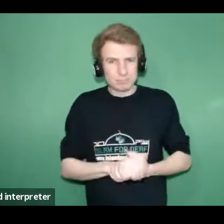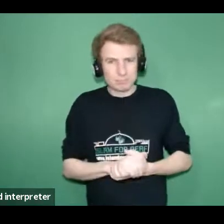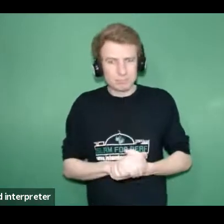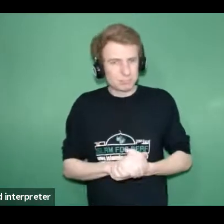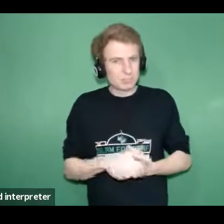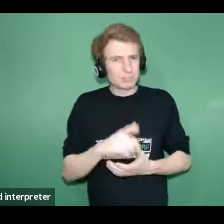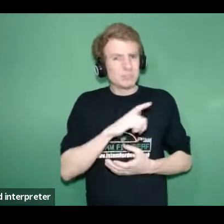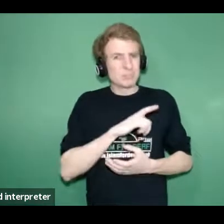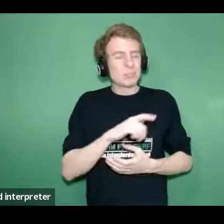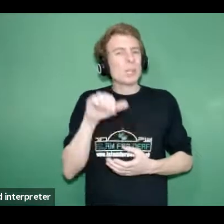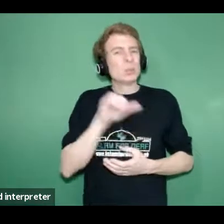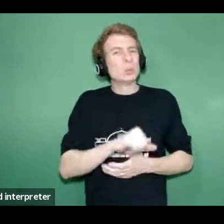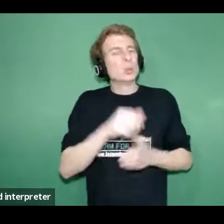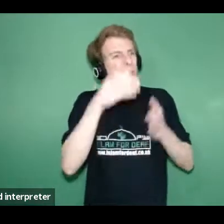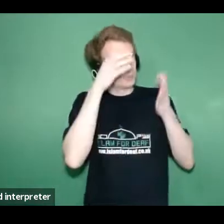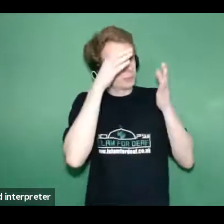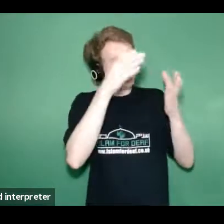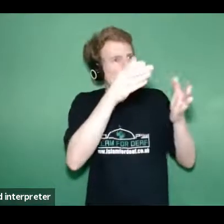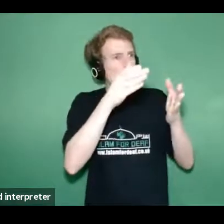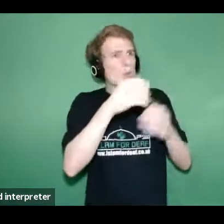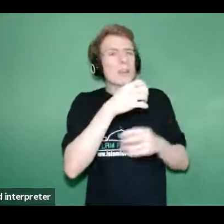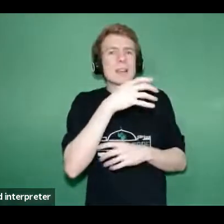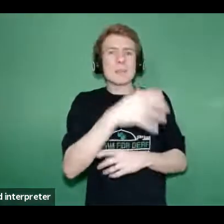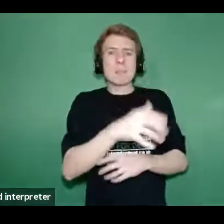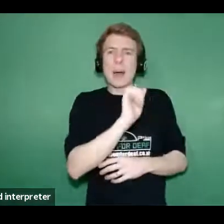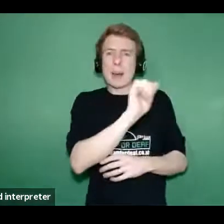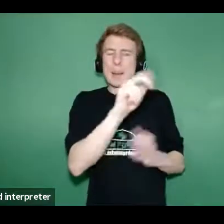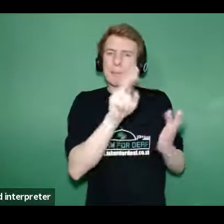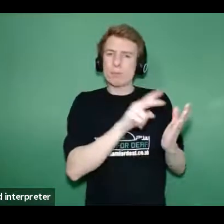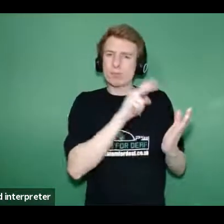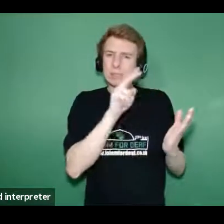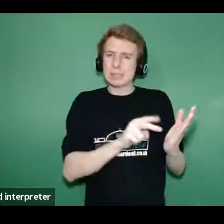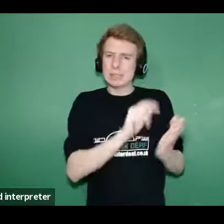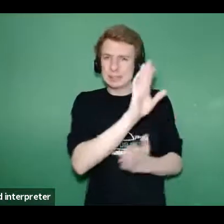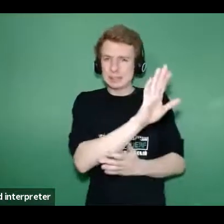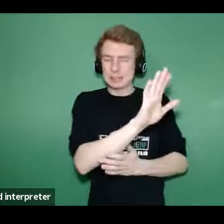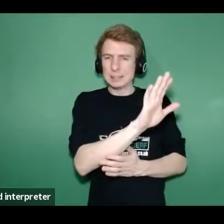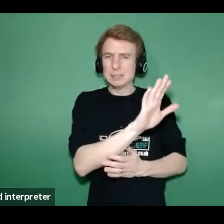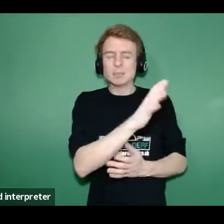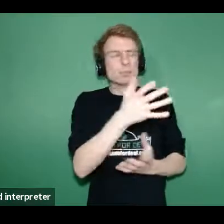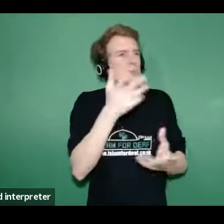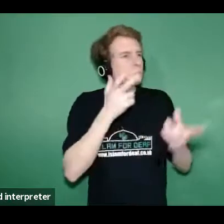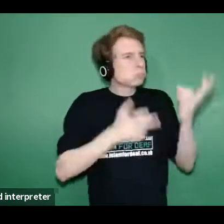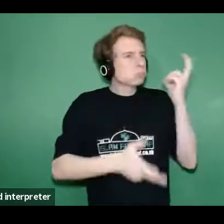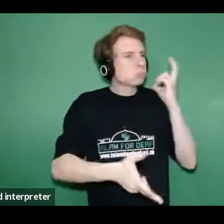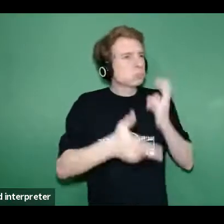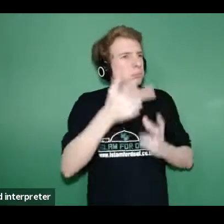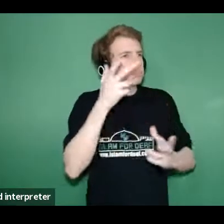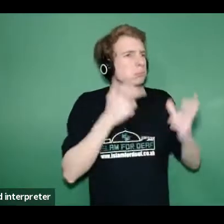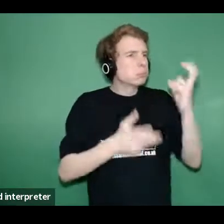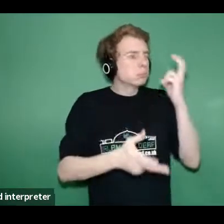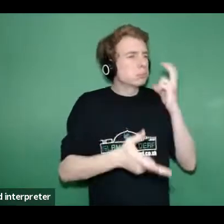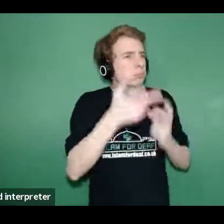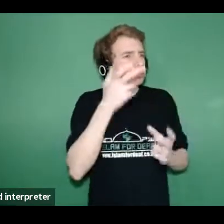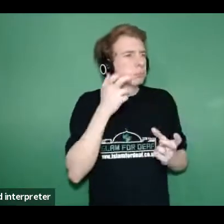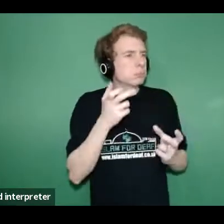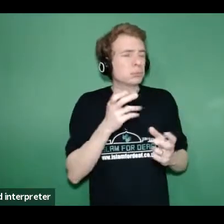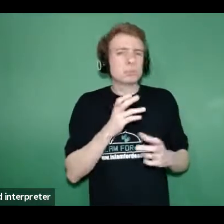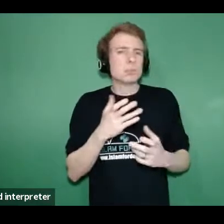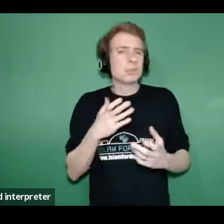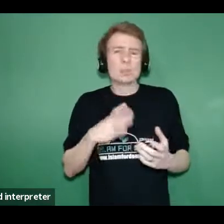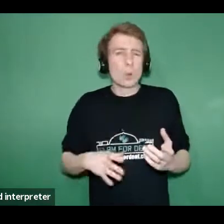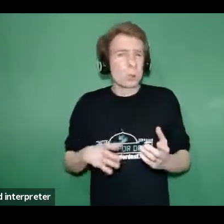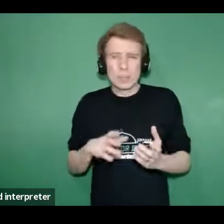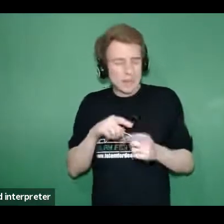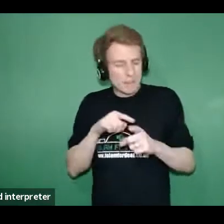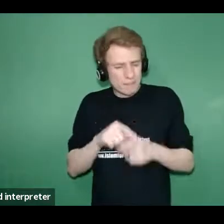from the sweetness of the recitation and indeed the sweetness of the experience. And all of this, it leads to a decrease